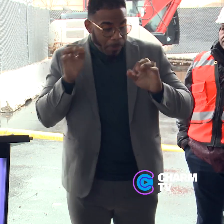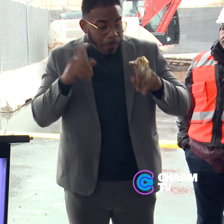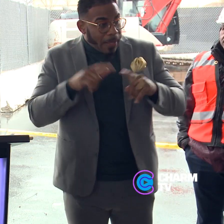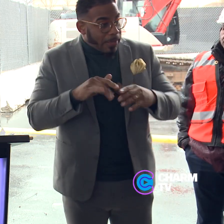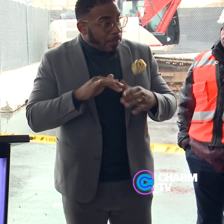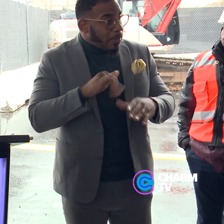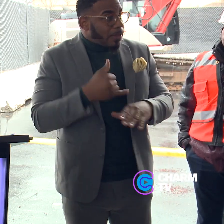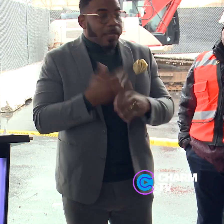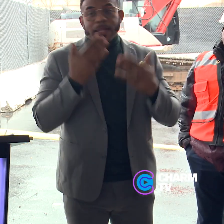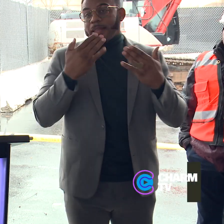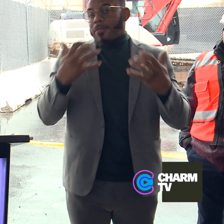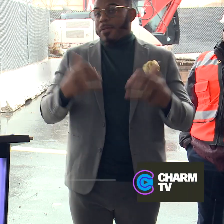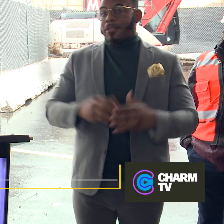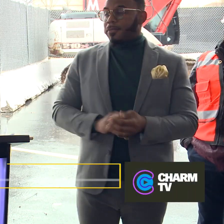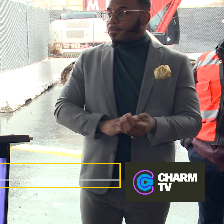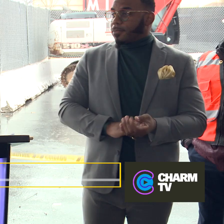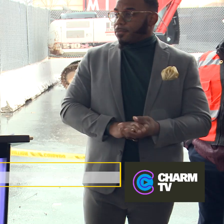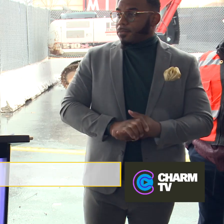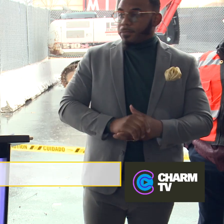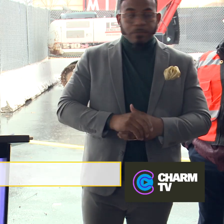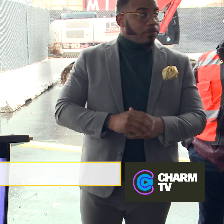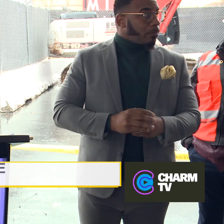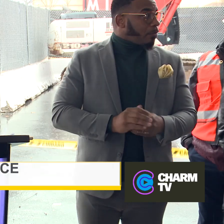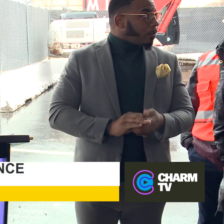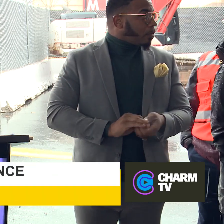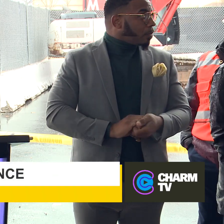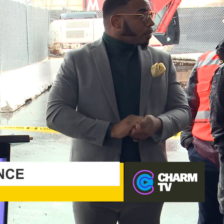to this site. Thank you.